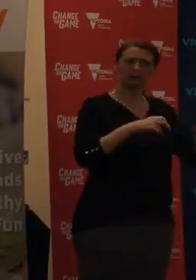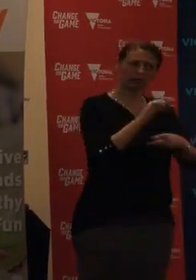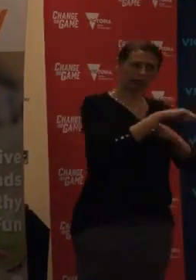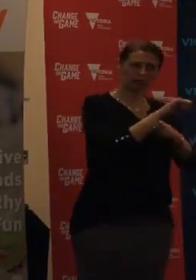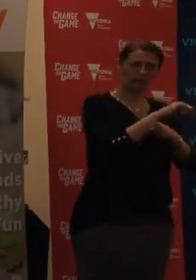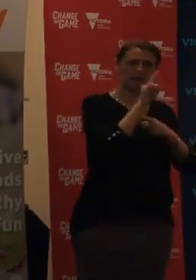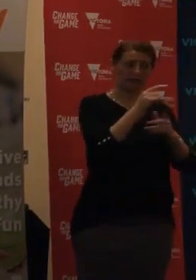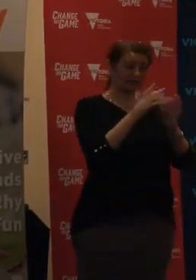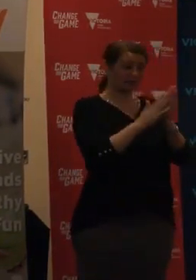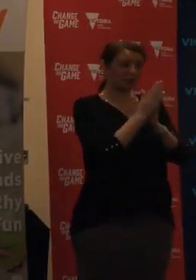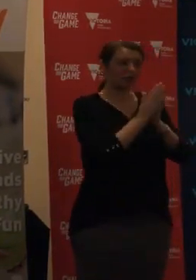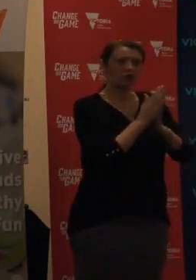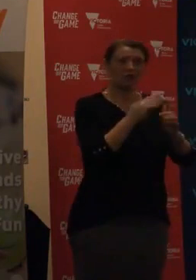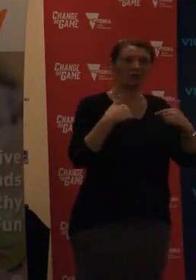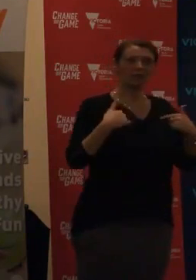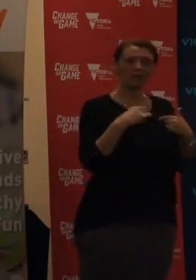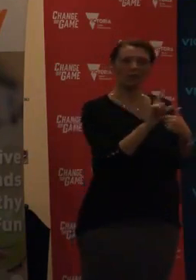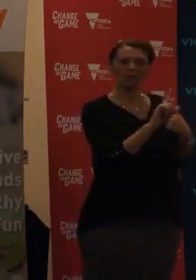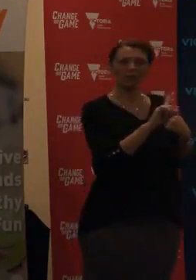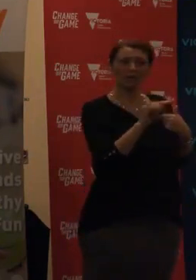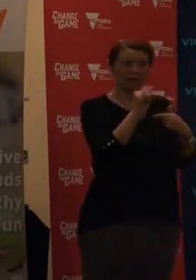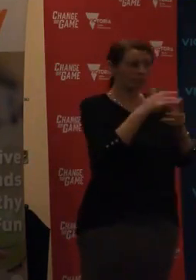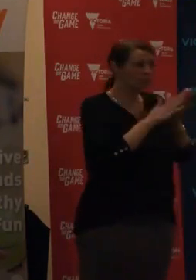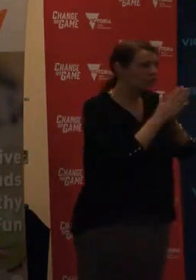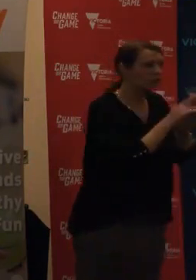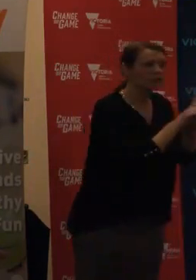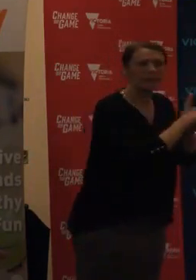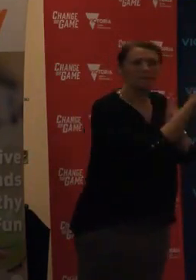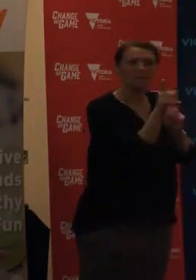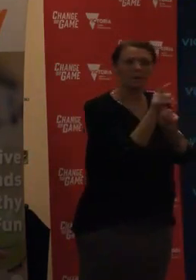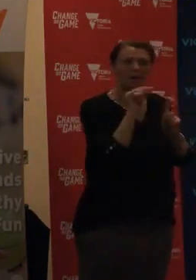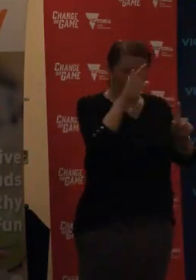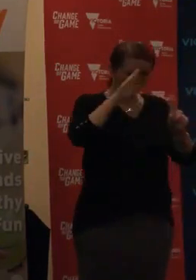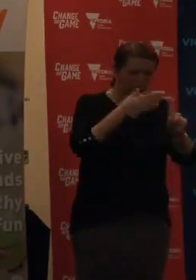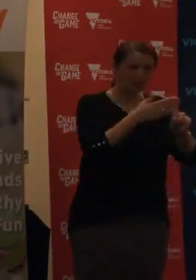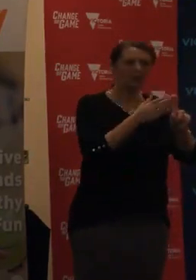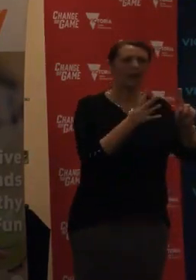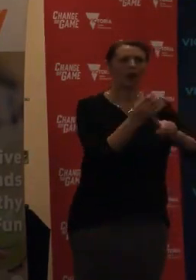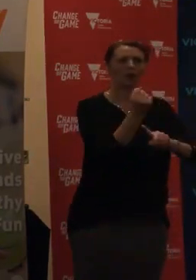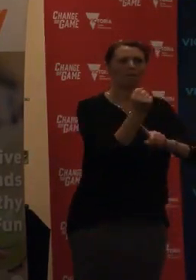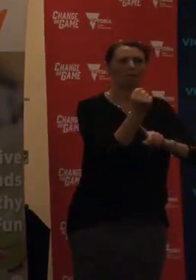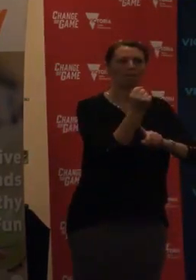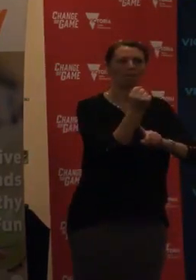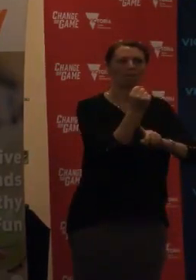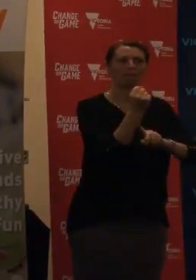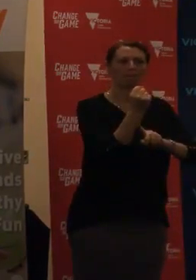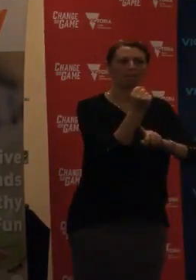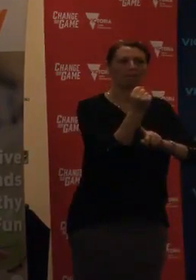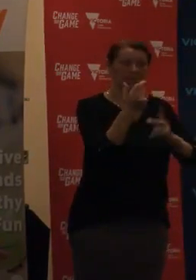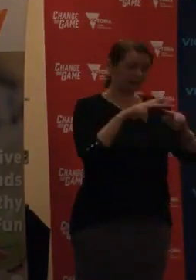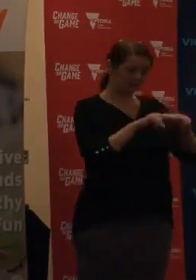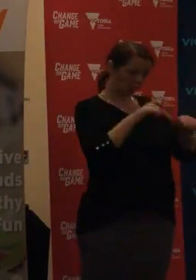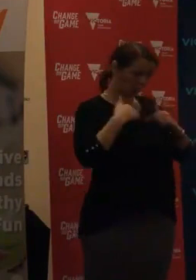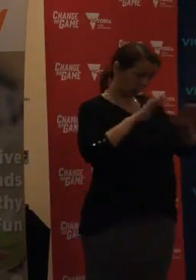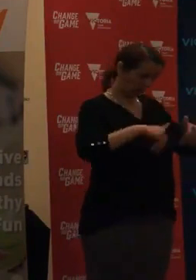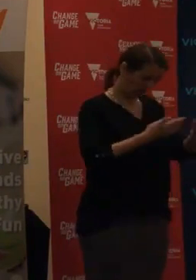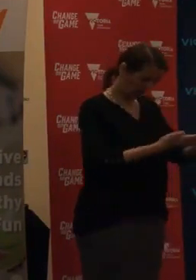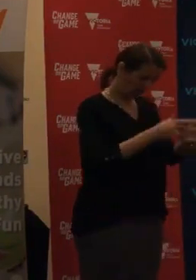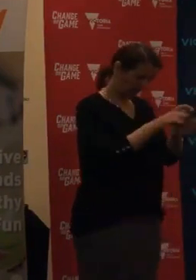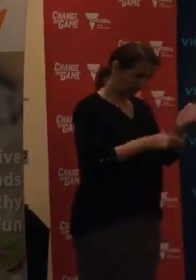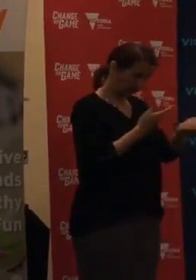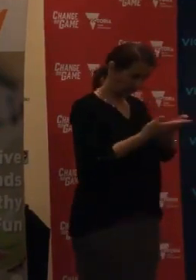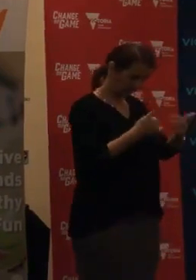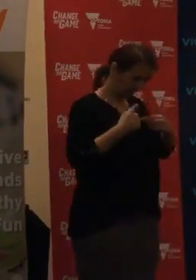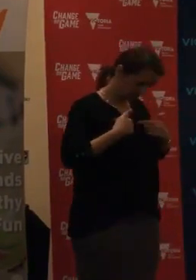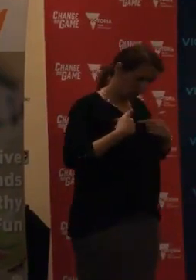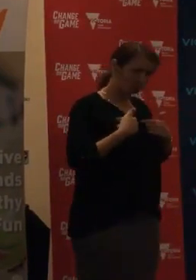what enthuses me about this scheme and may enthuse you is that the focus is all about outcomes. If you're a provider of disability services,